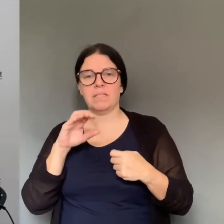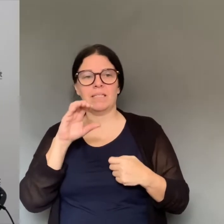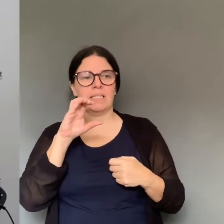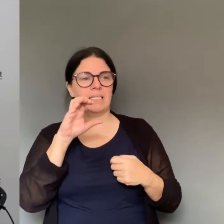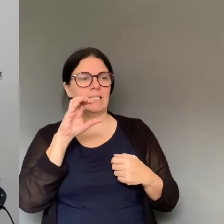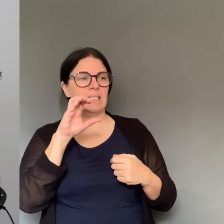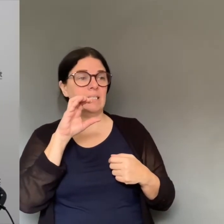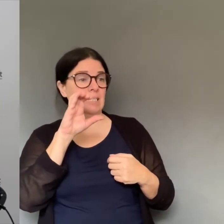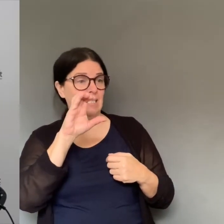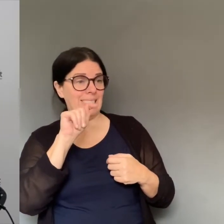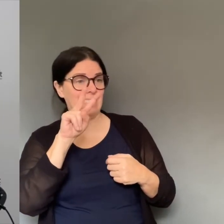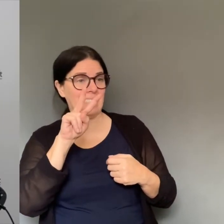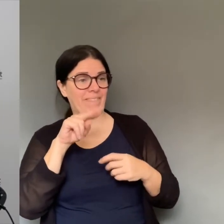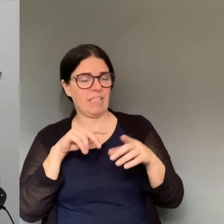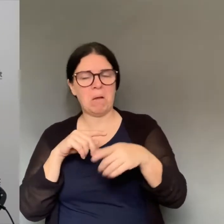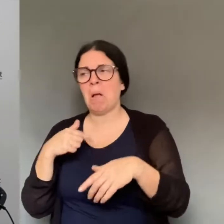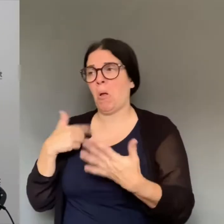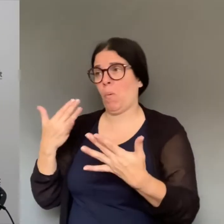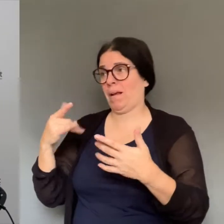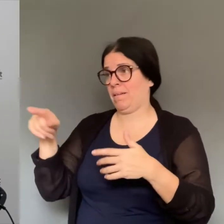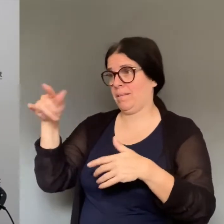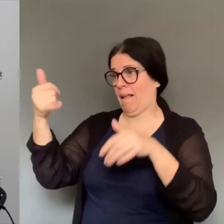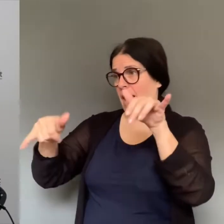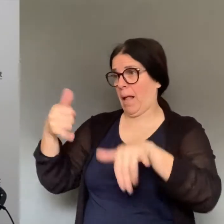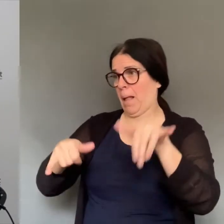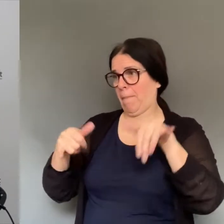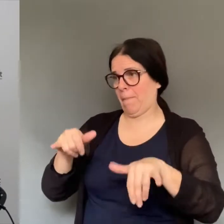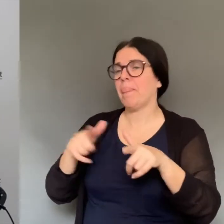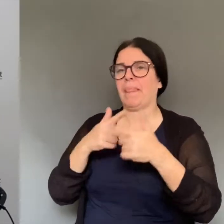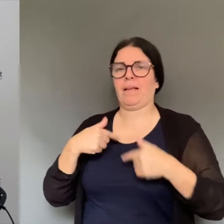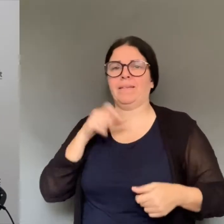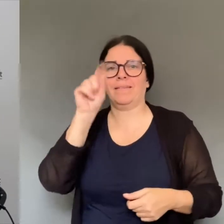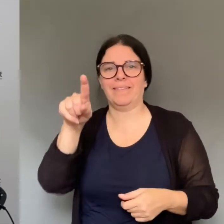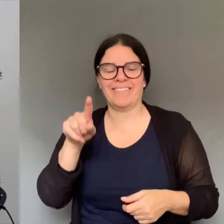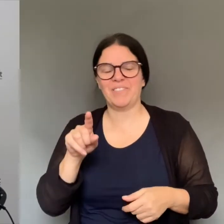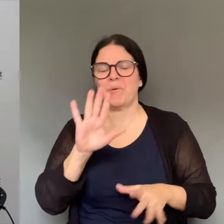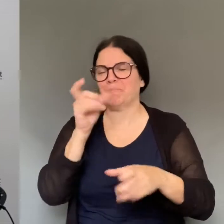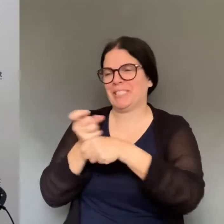No, thank you. CTV? I'll wait till everyone gets off the phone. Just kidding.